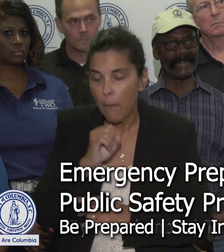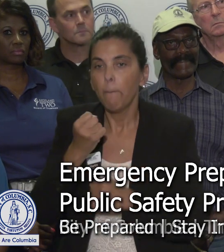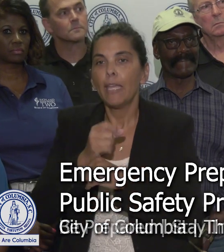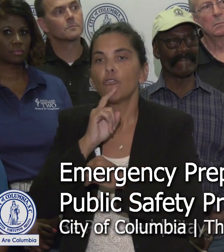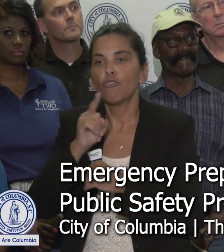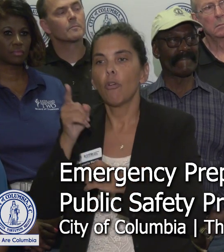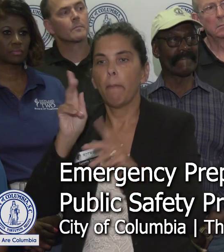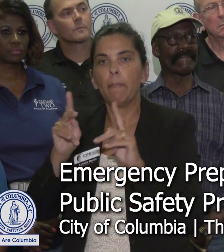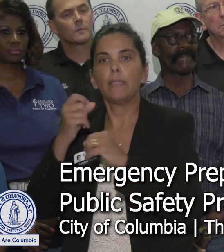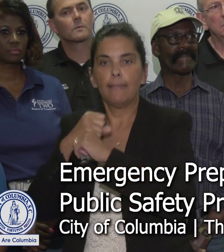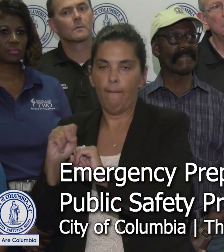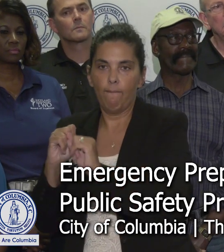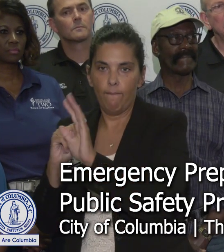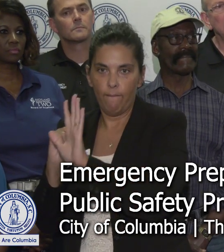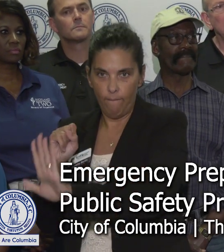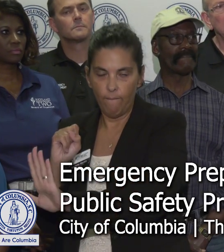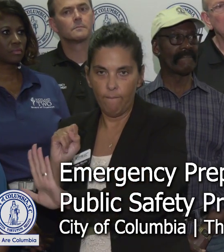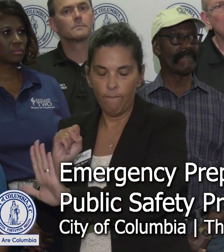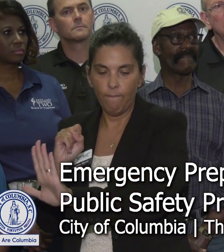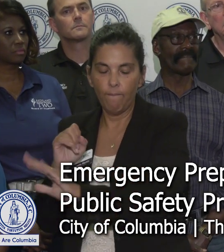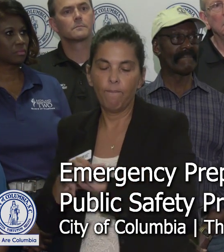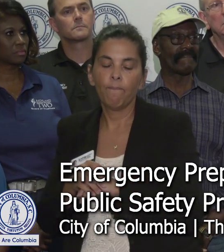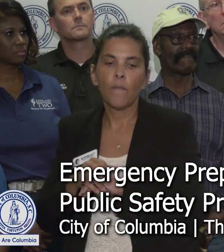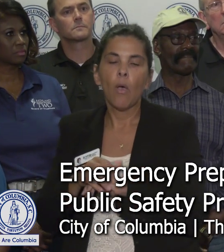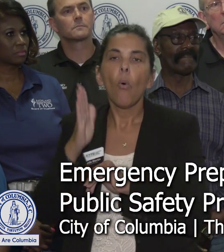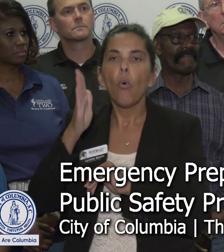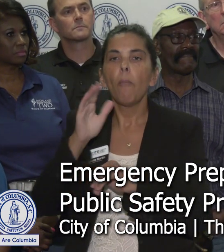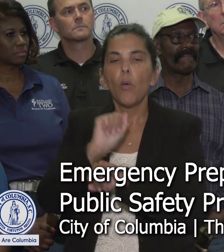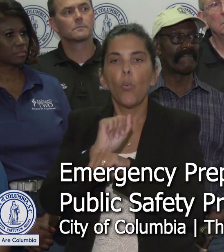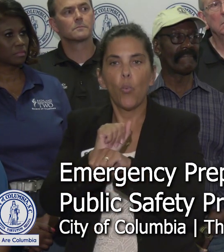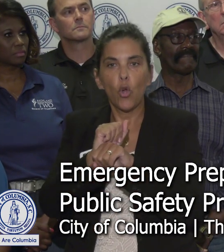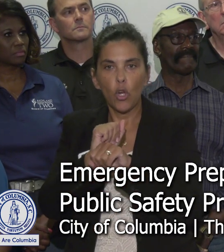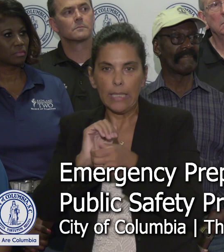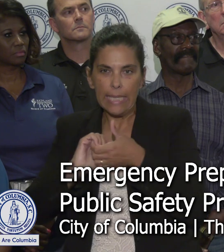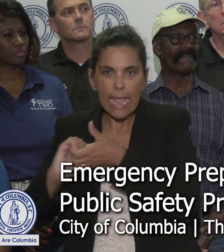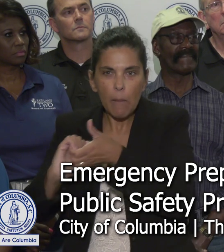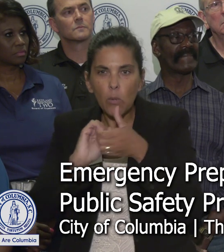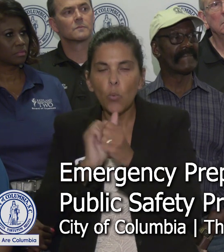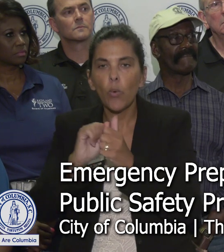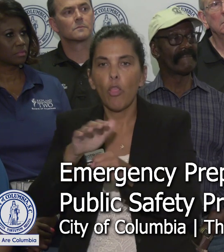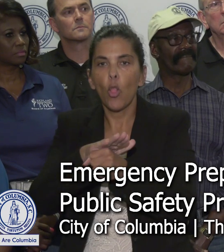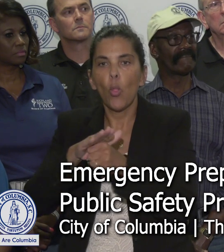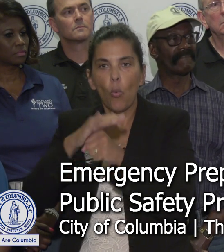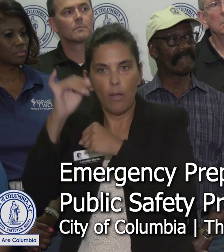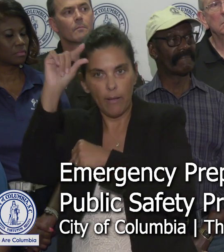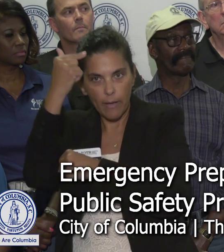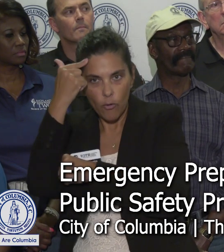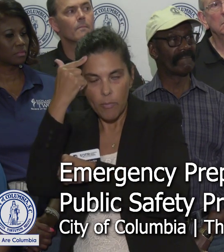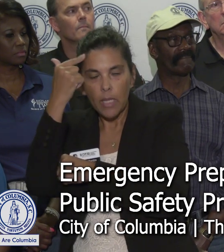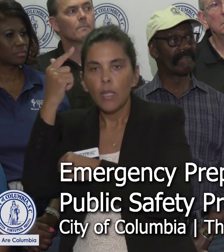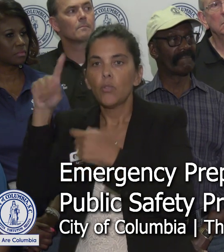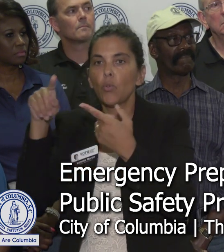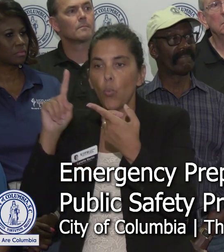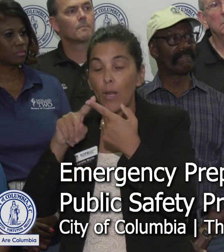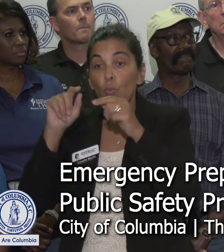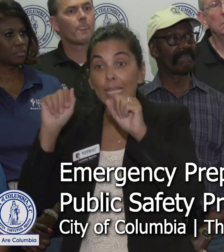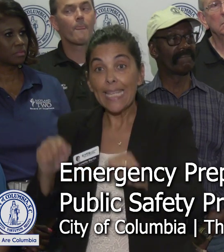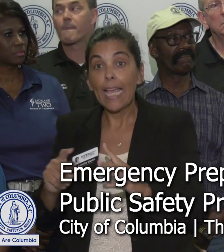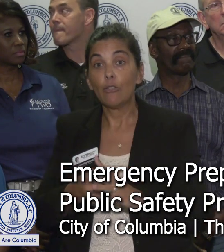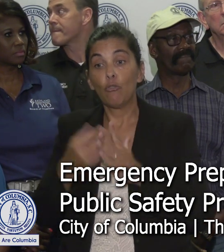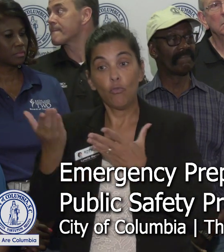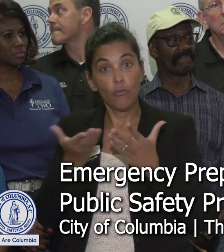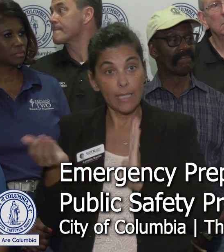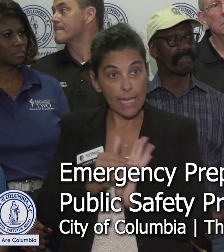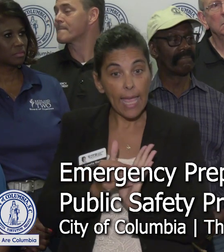to safety. We will be monitoring and working collaboratively with our local governments so that once we're able to safely resume